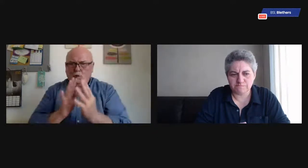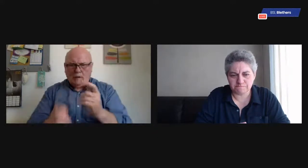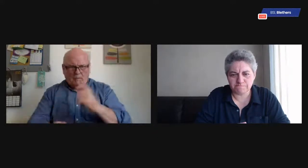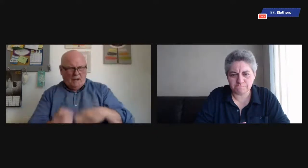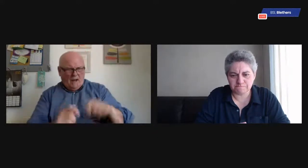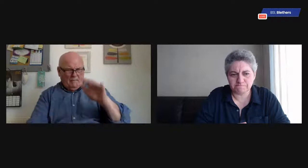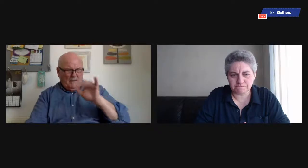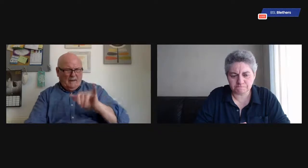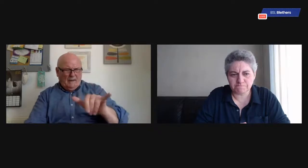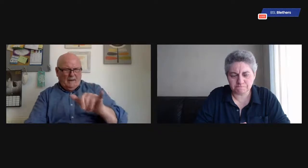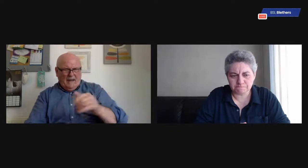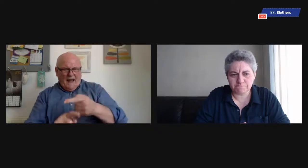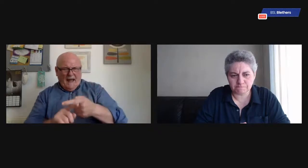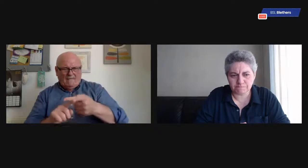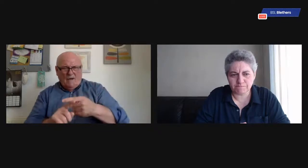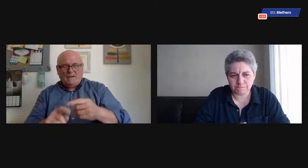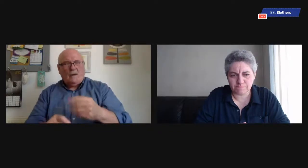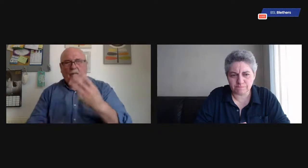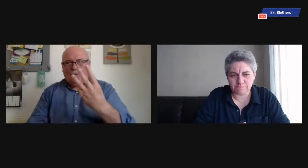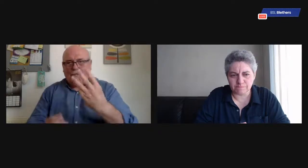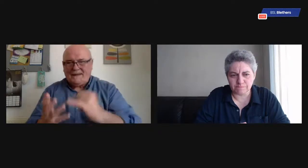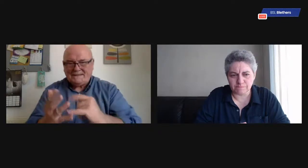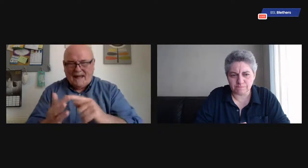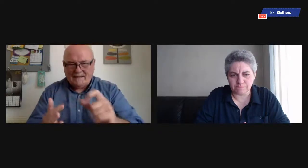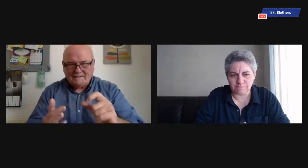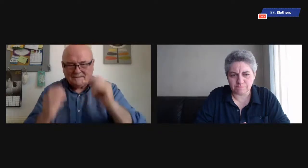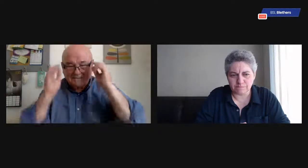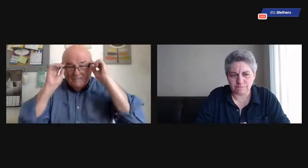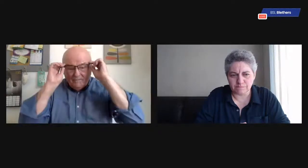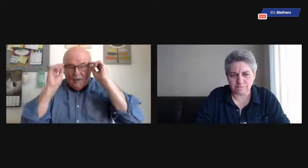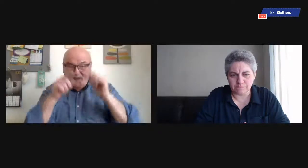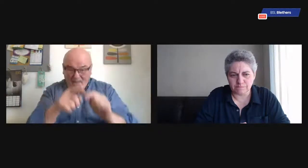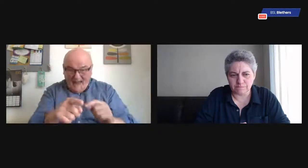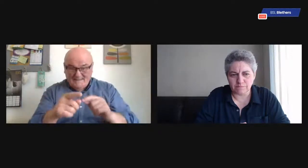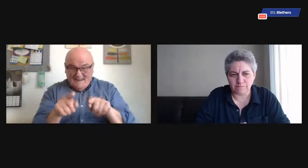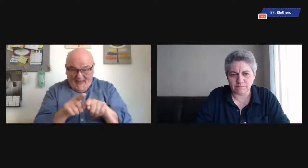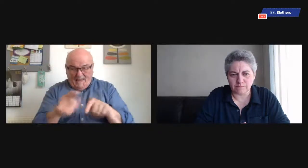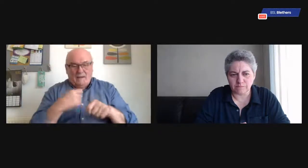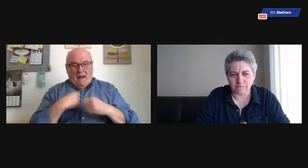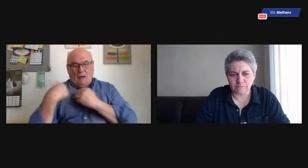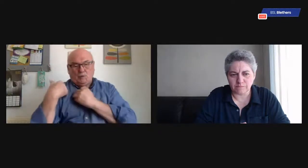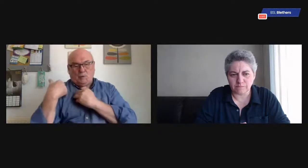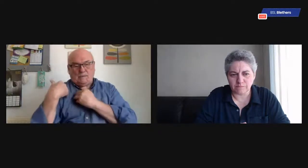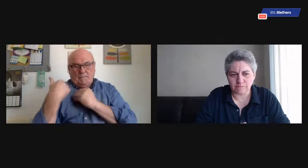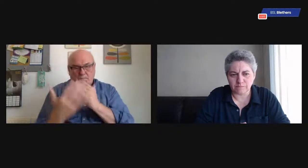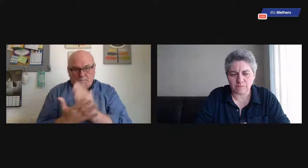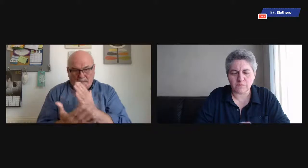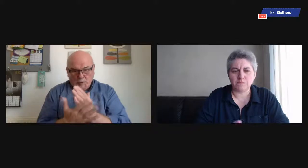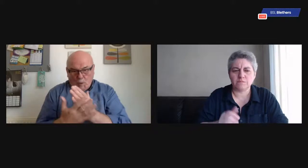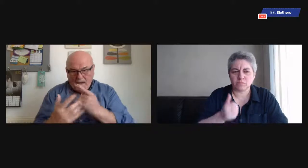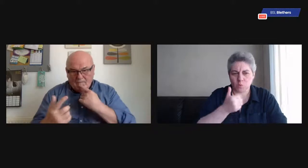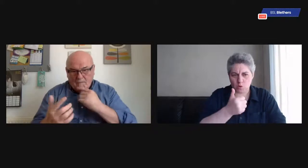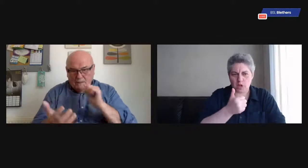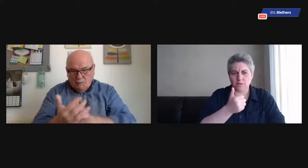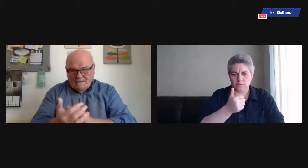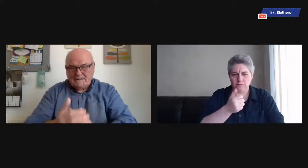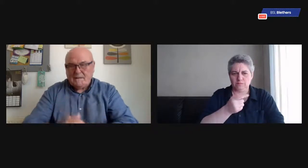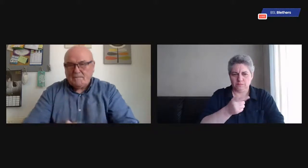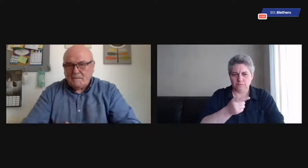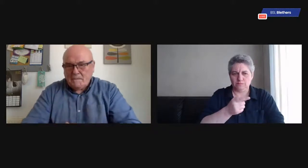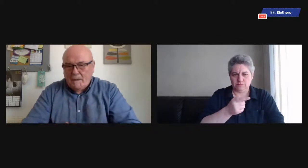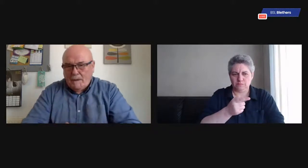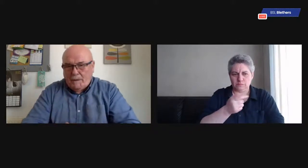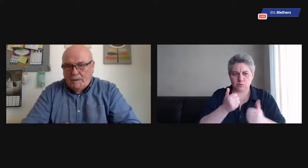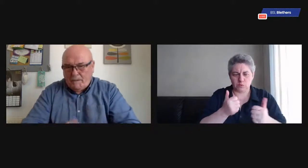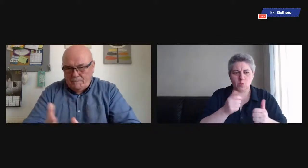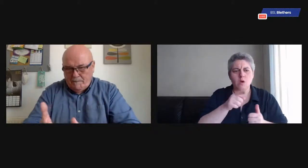know, that can become problematic because the deaf person's saying that to the question, they're saying, "Oh, I was there the whole